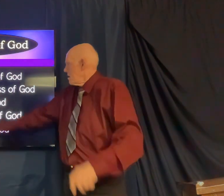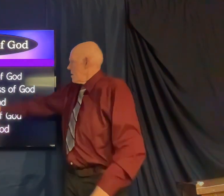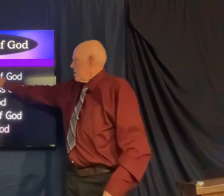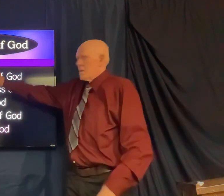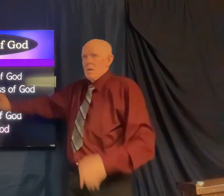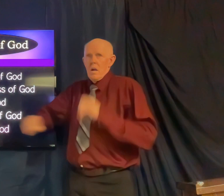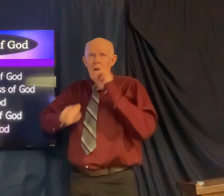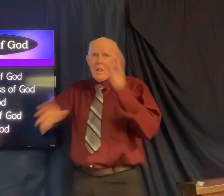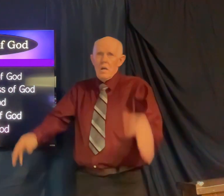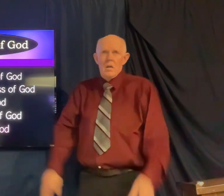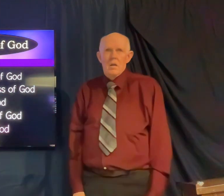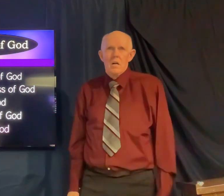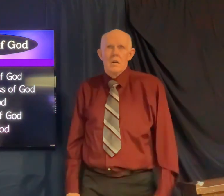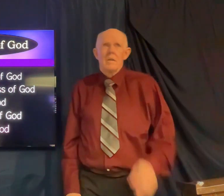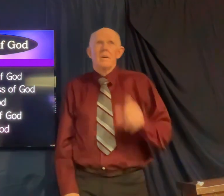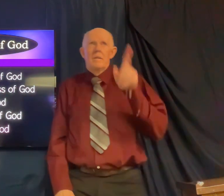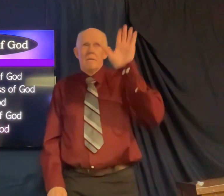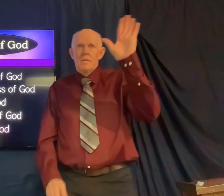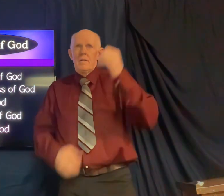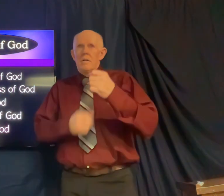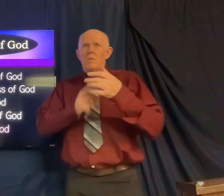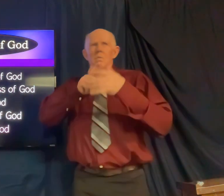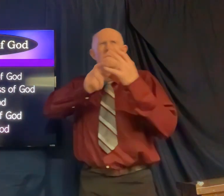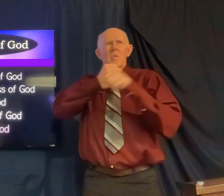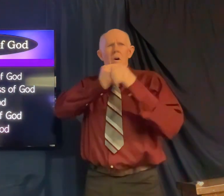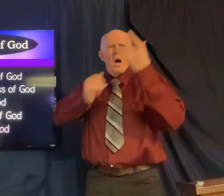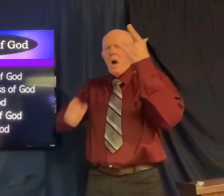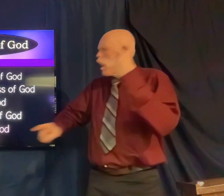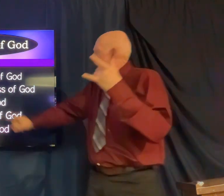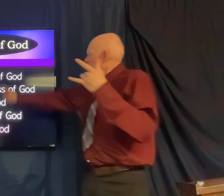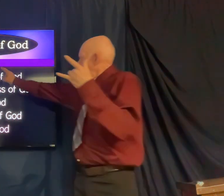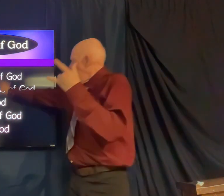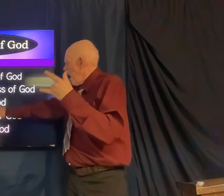God, is most important.